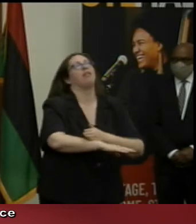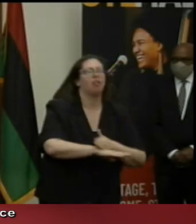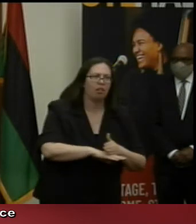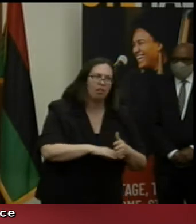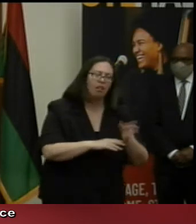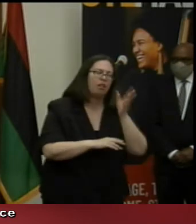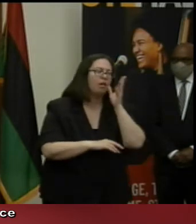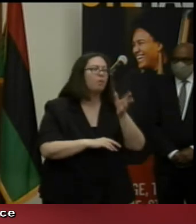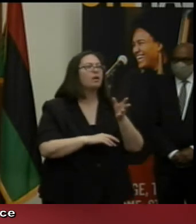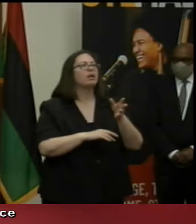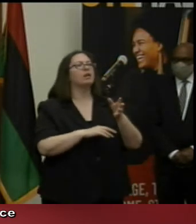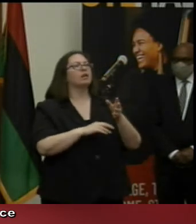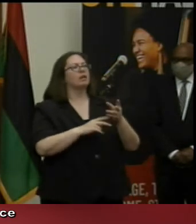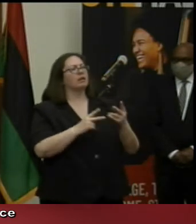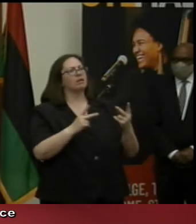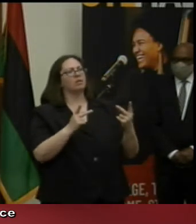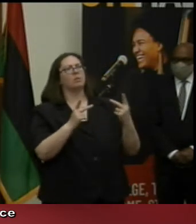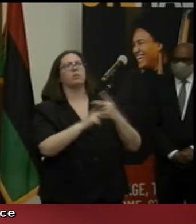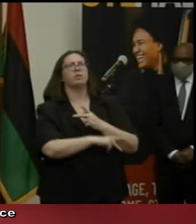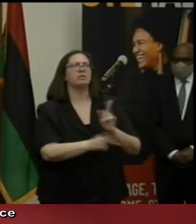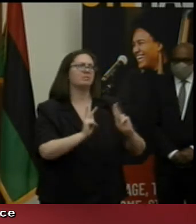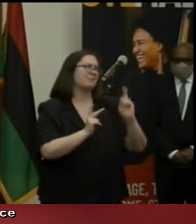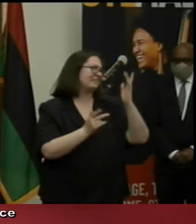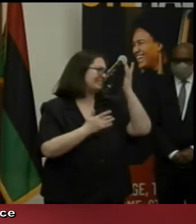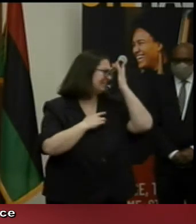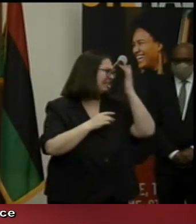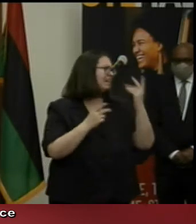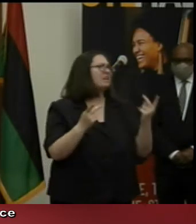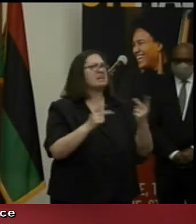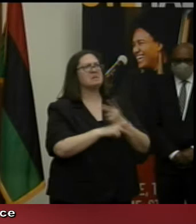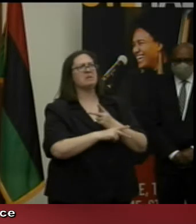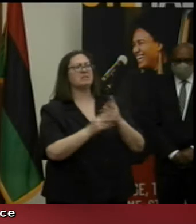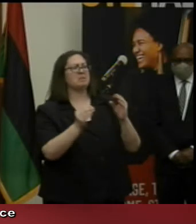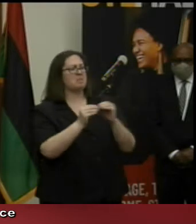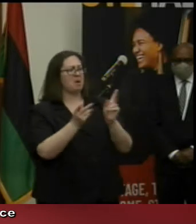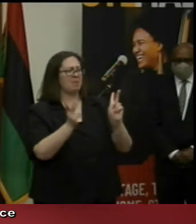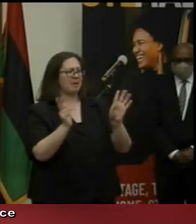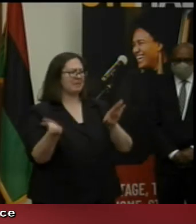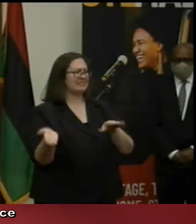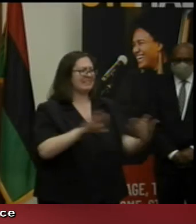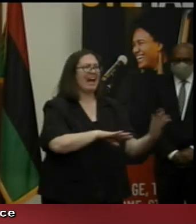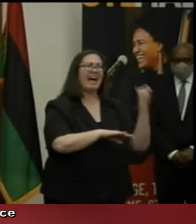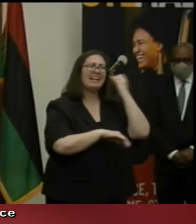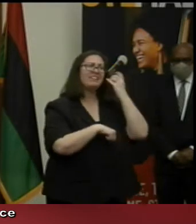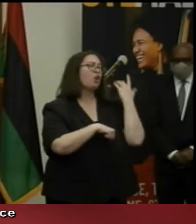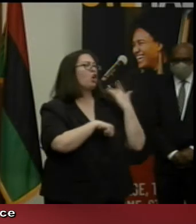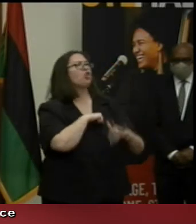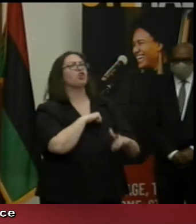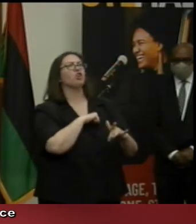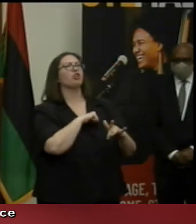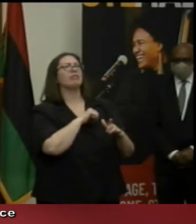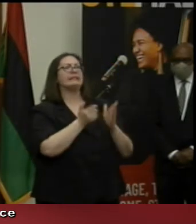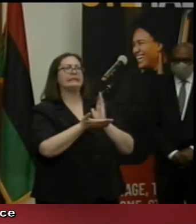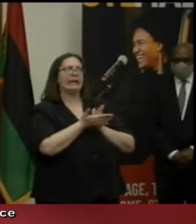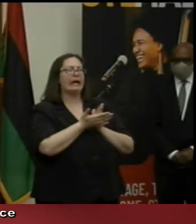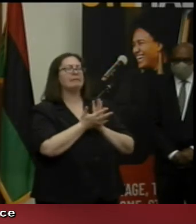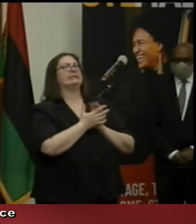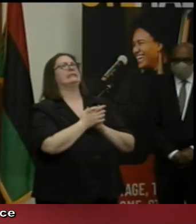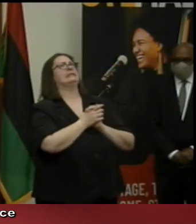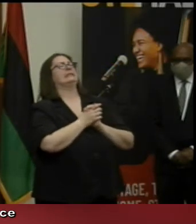increased number of cases, increased number of deaths associated with COVID-19 if we do that too soon. So we have to implement a